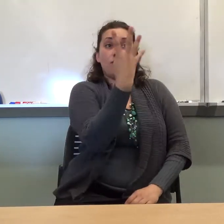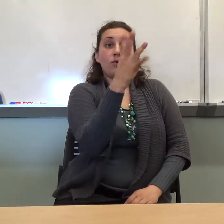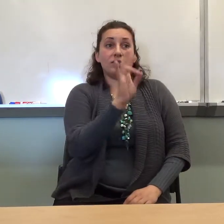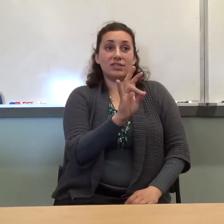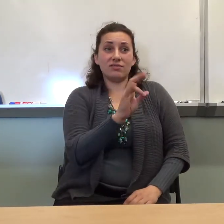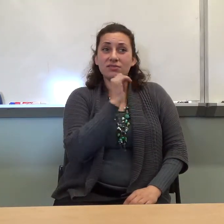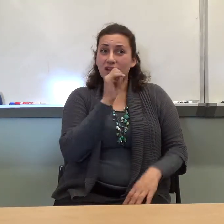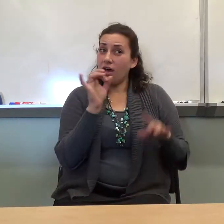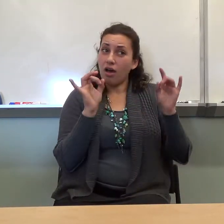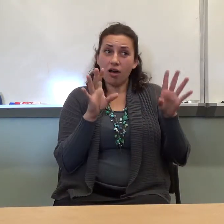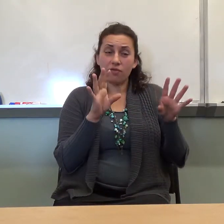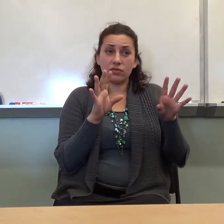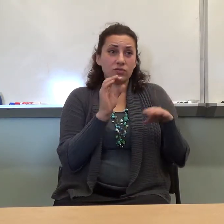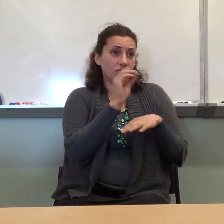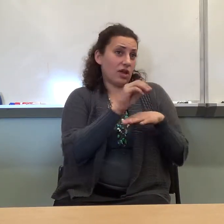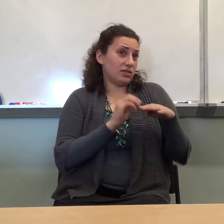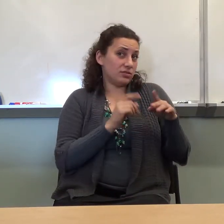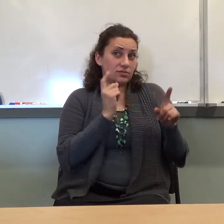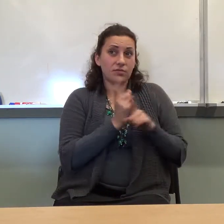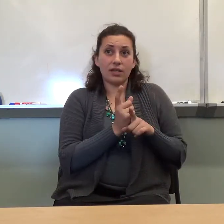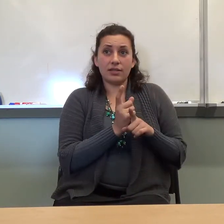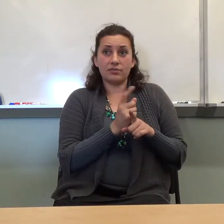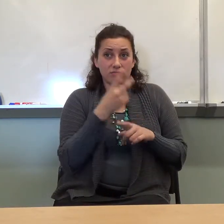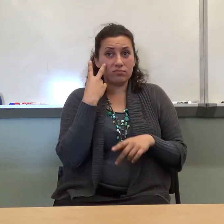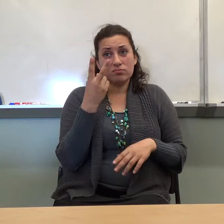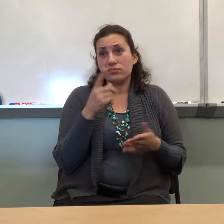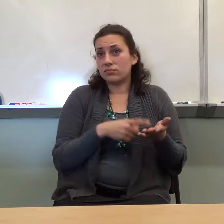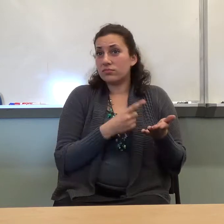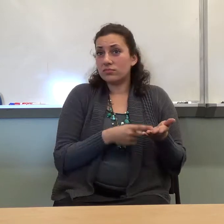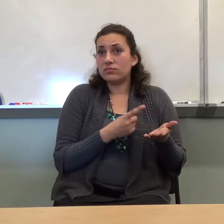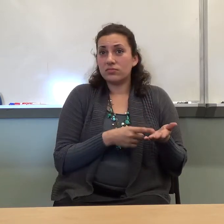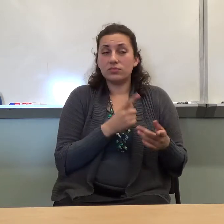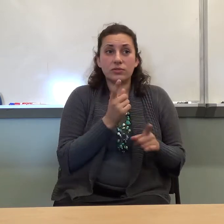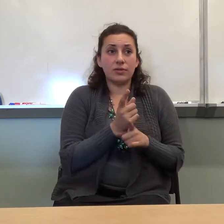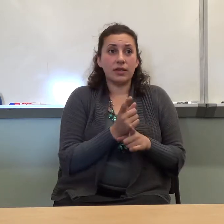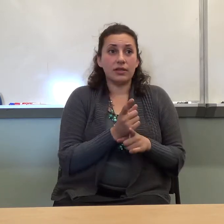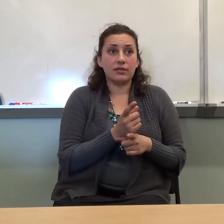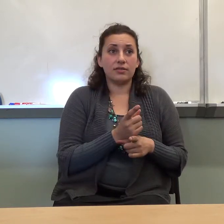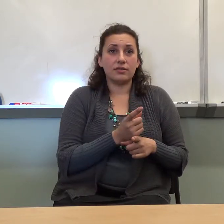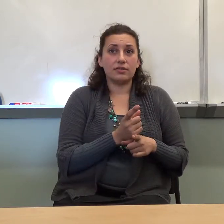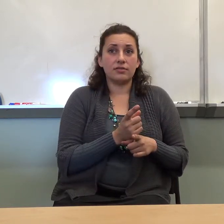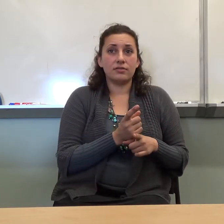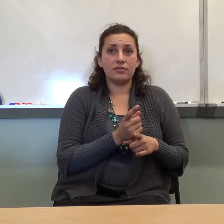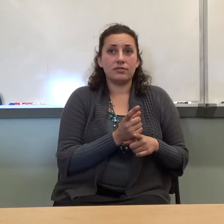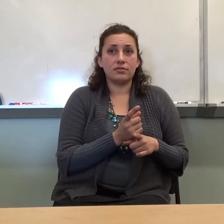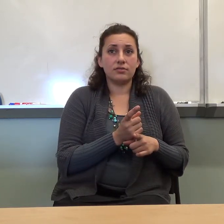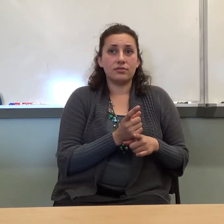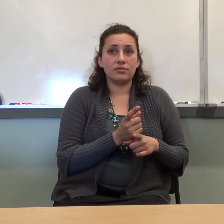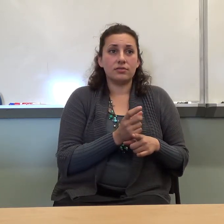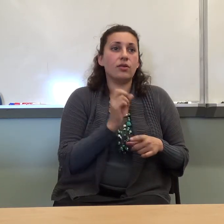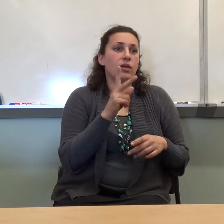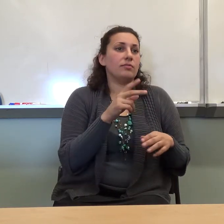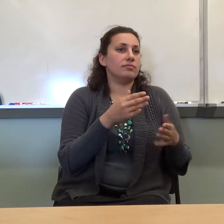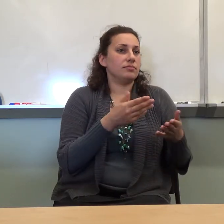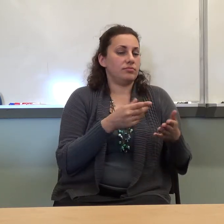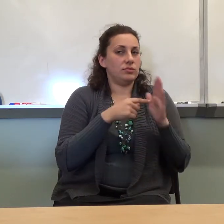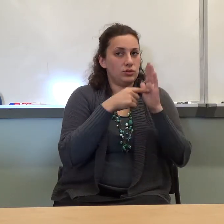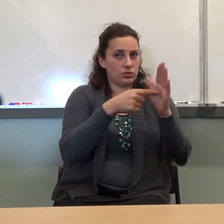know? I mean, you can come across that almost anywhere in life, right? There it goes. So 7